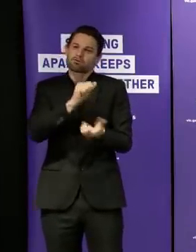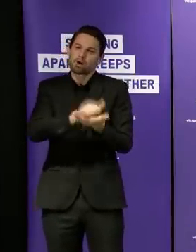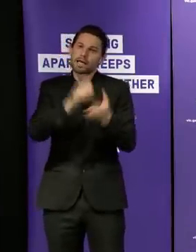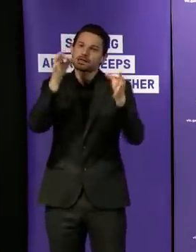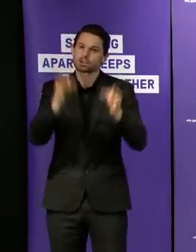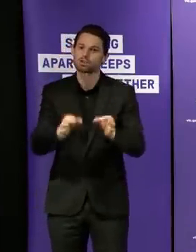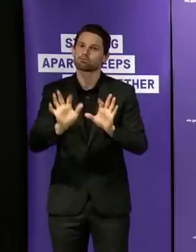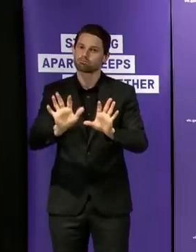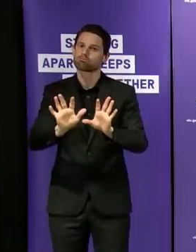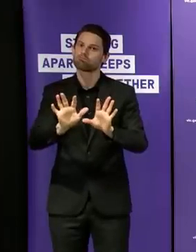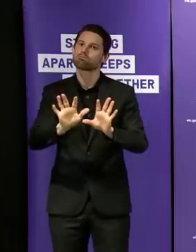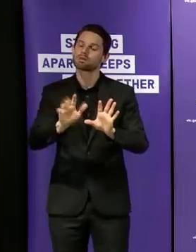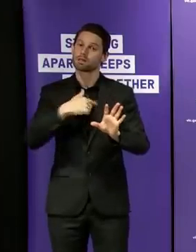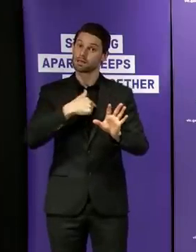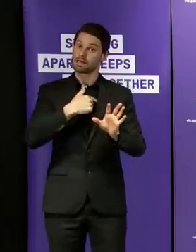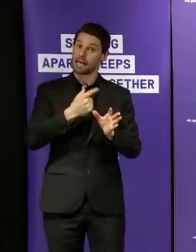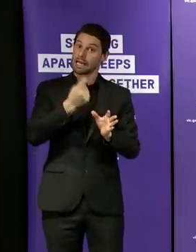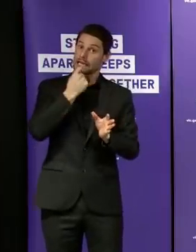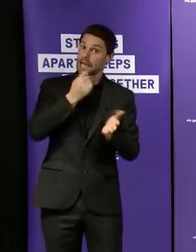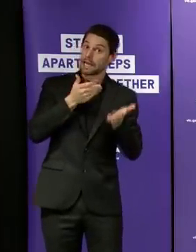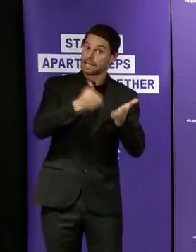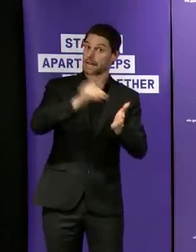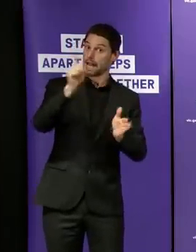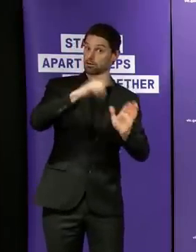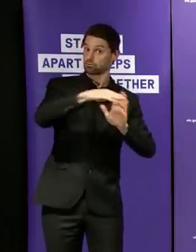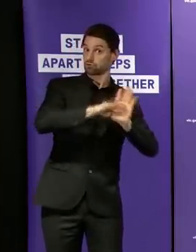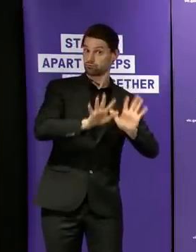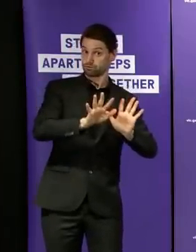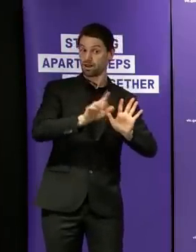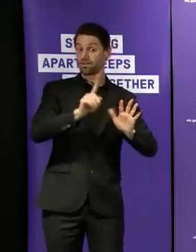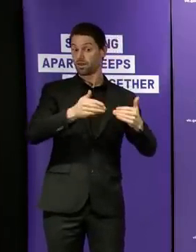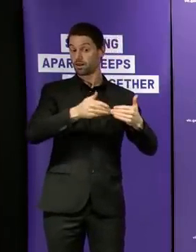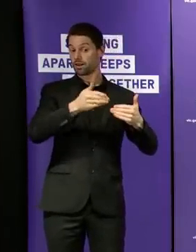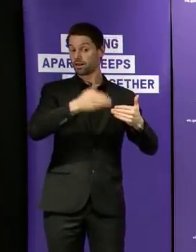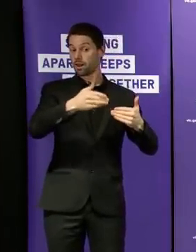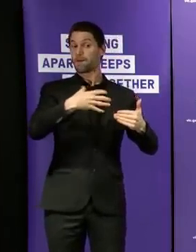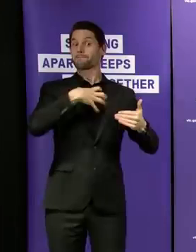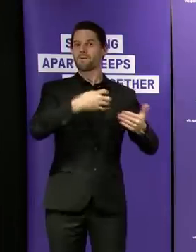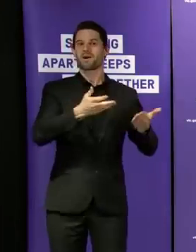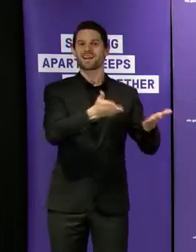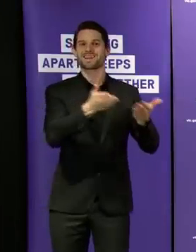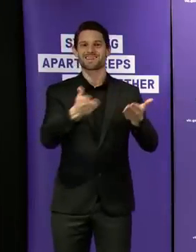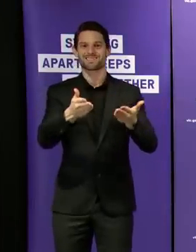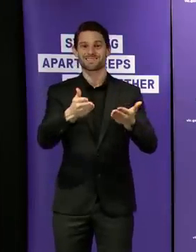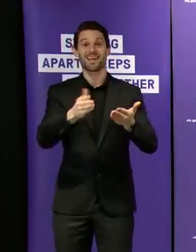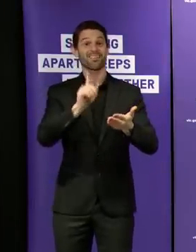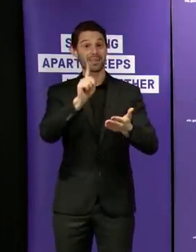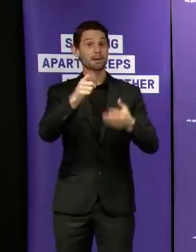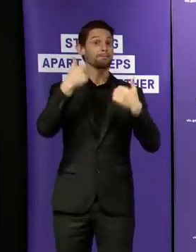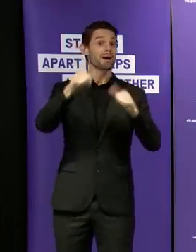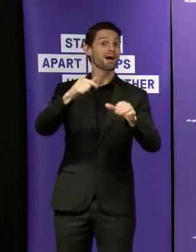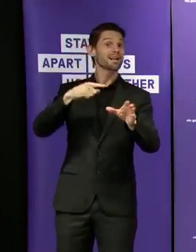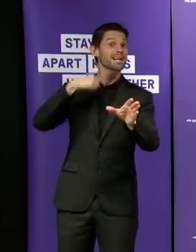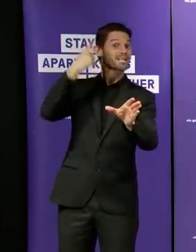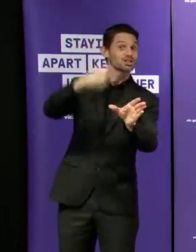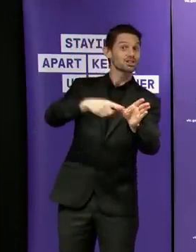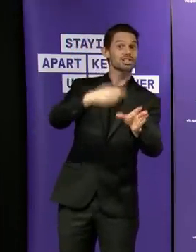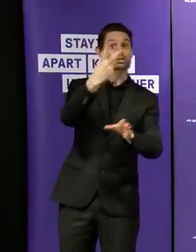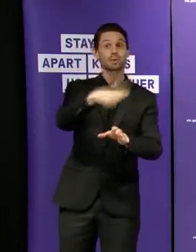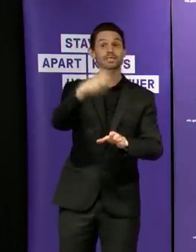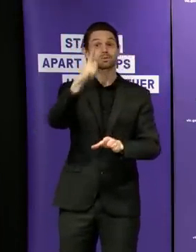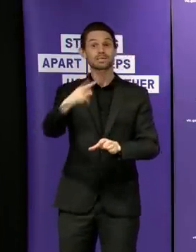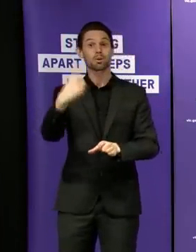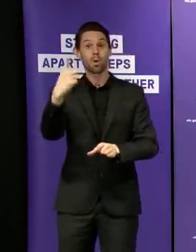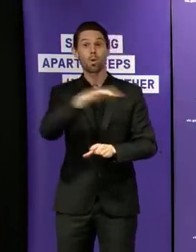steps and make sure that we draw a line under 2020. And as other parts of the world are going into a